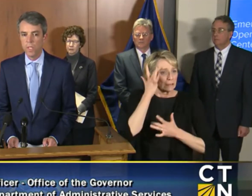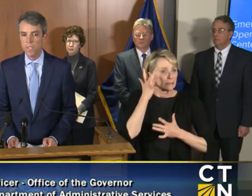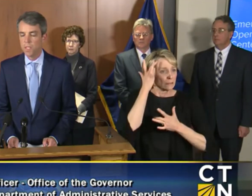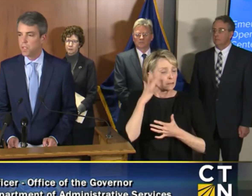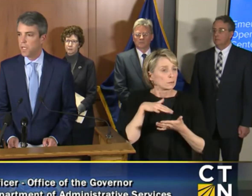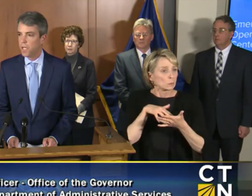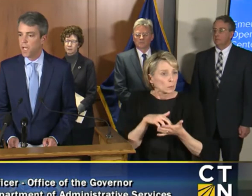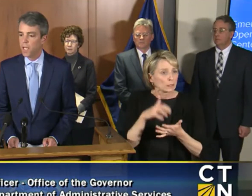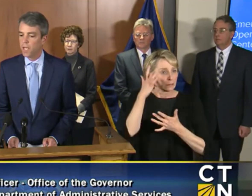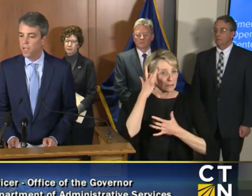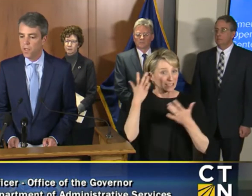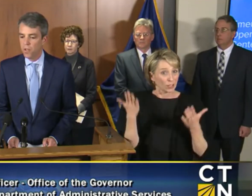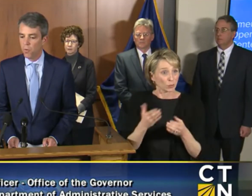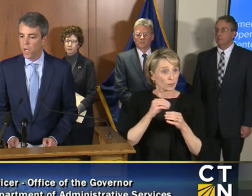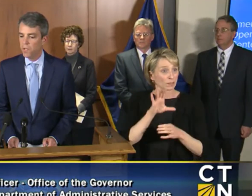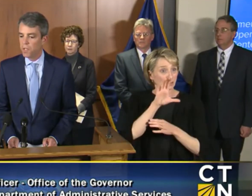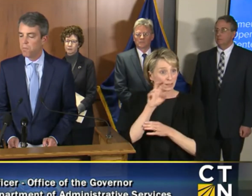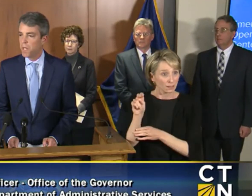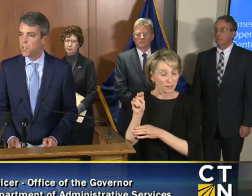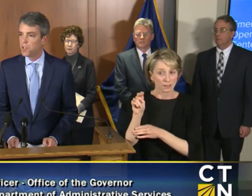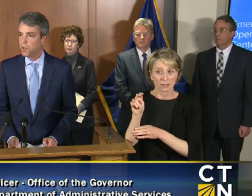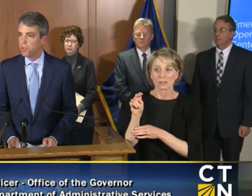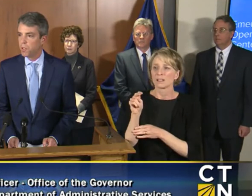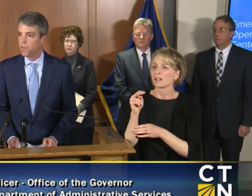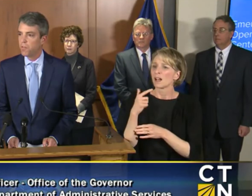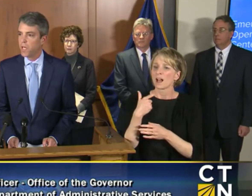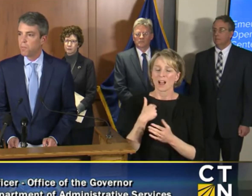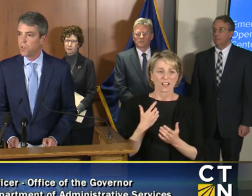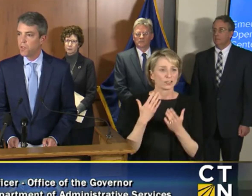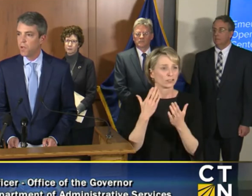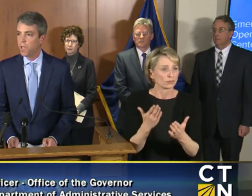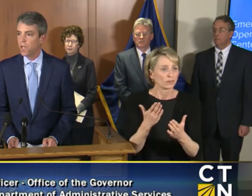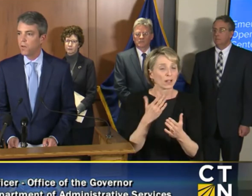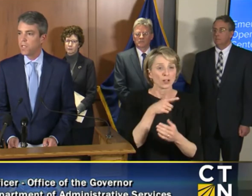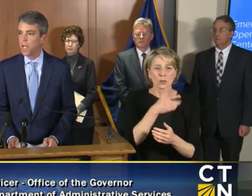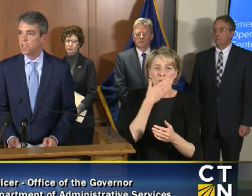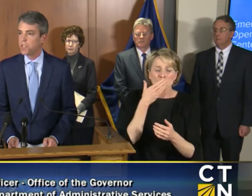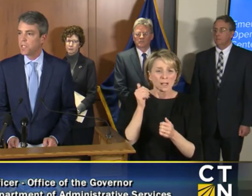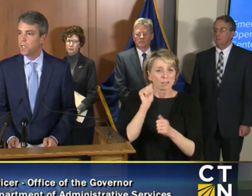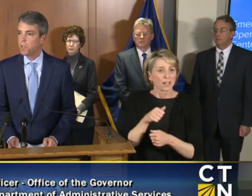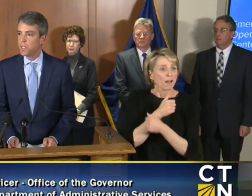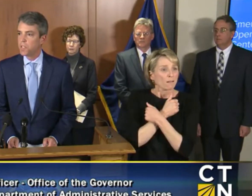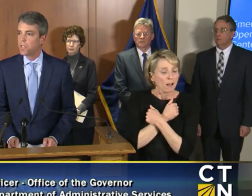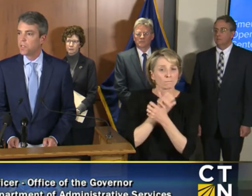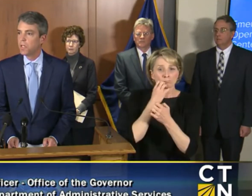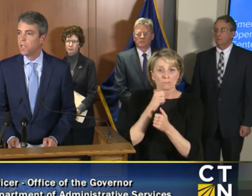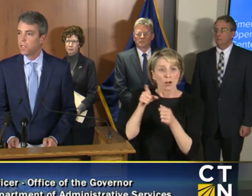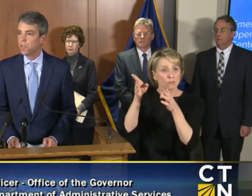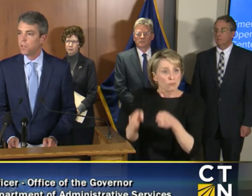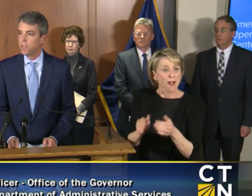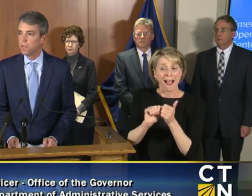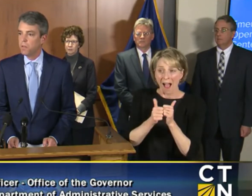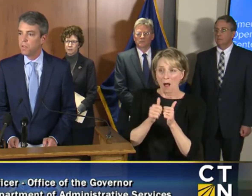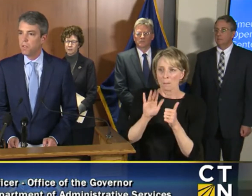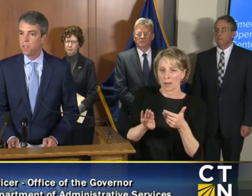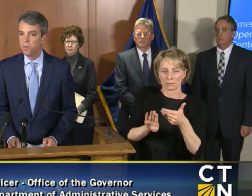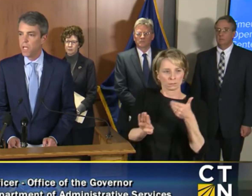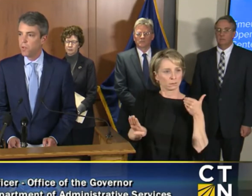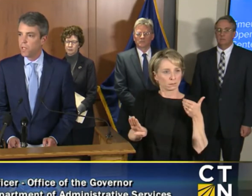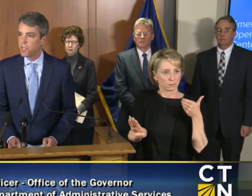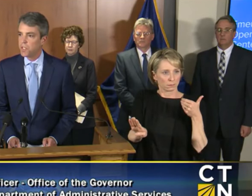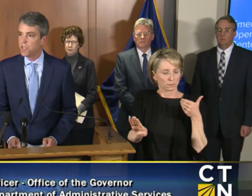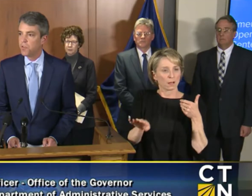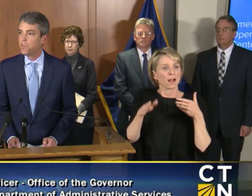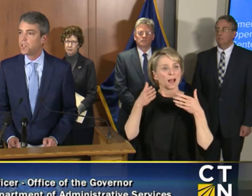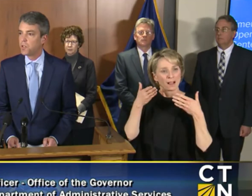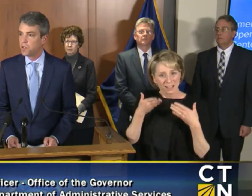who is in the state of Connecticut, the way you can best show your love for that person right now is actually to keep your distance, to enable